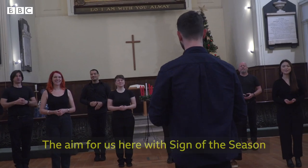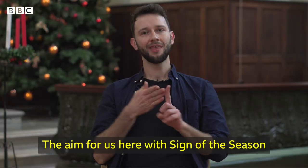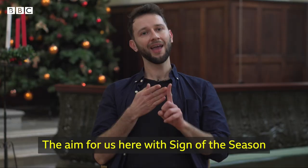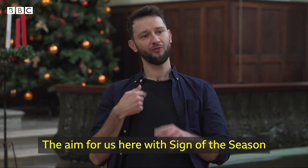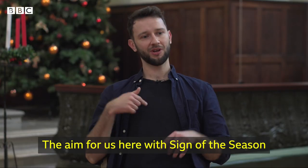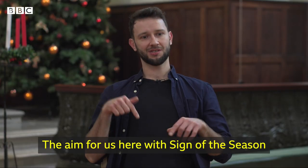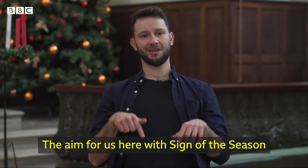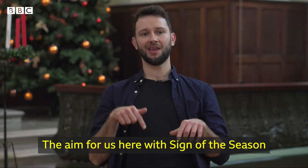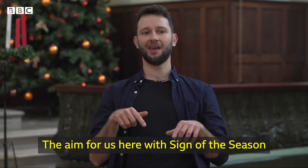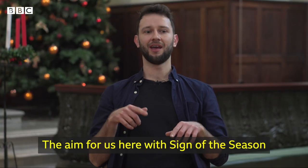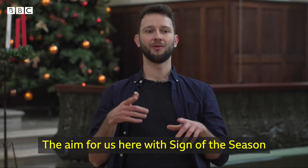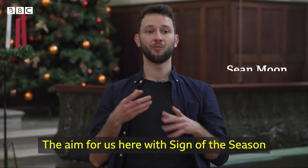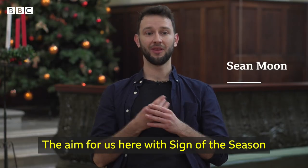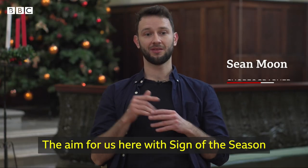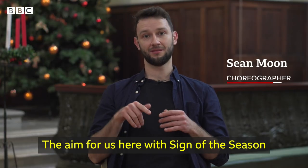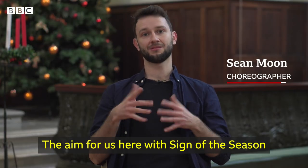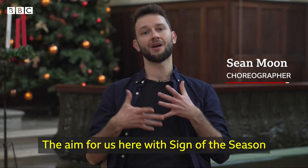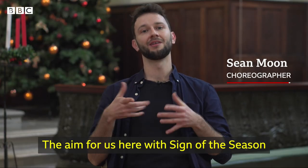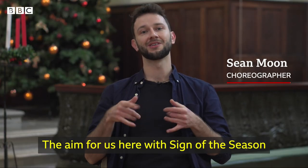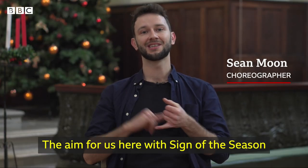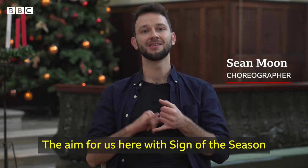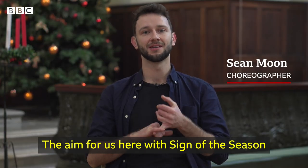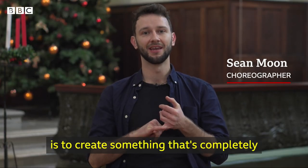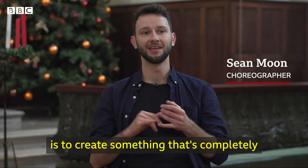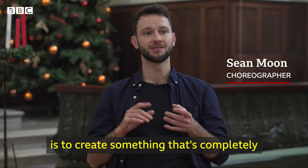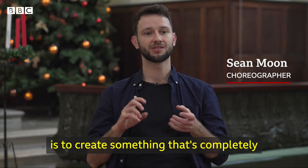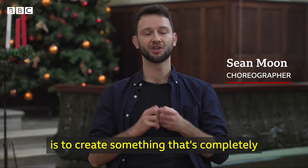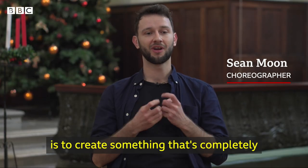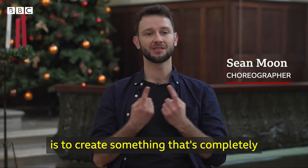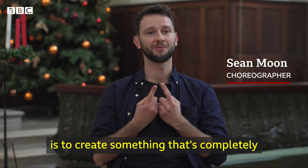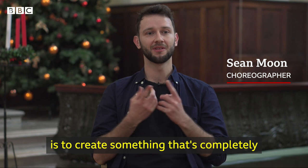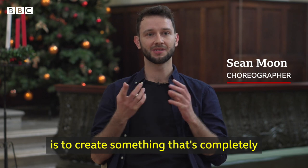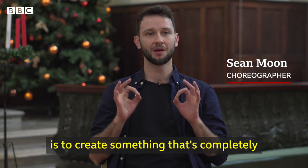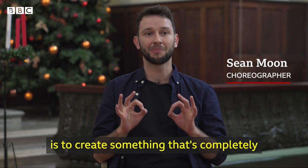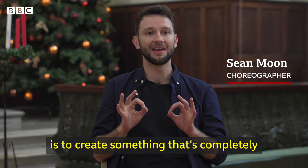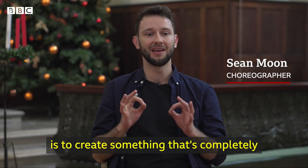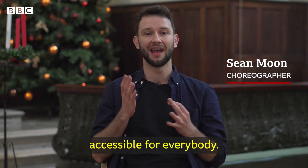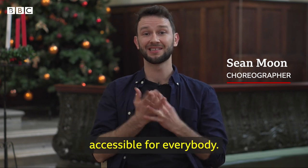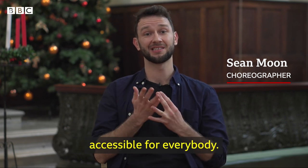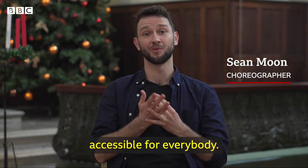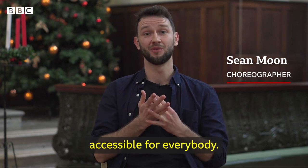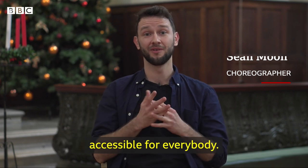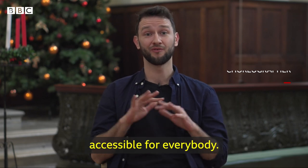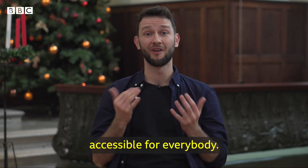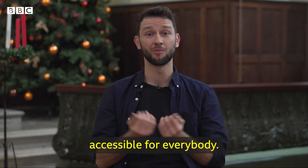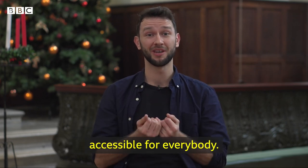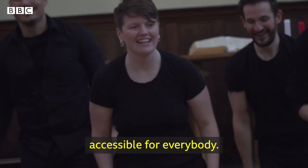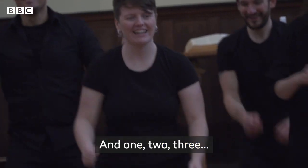The aim for us here with Sign of the Season is to create something that's completely accessible for everybody.